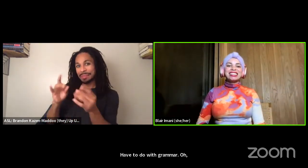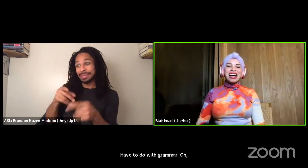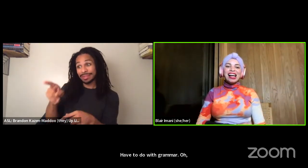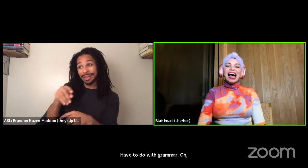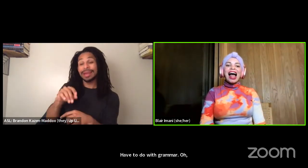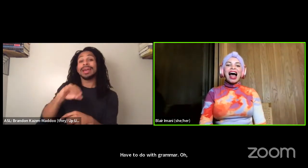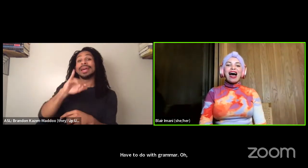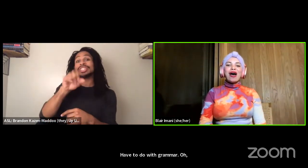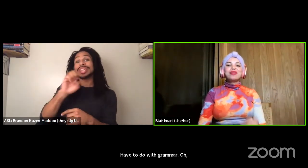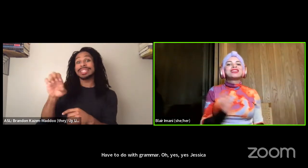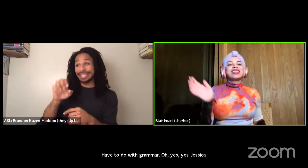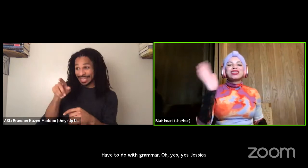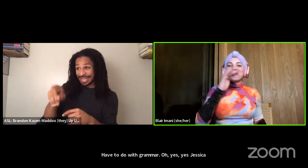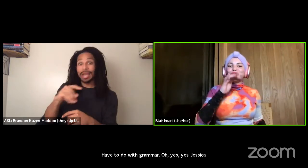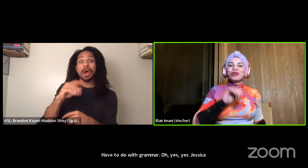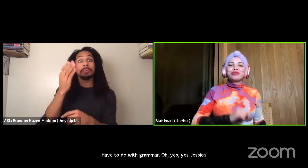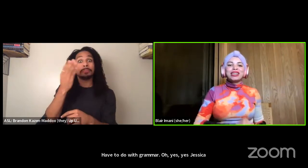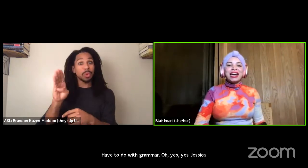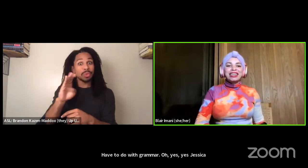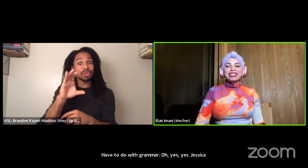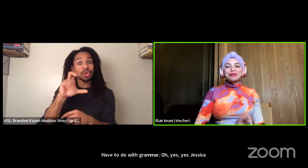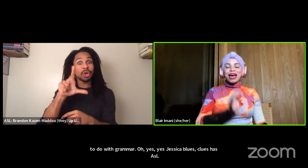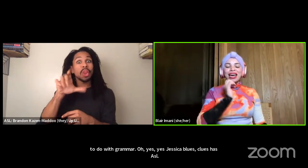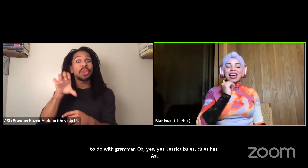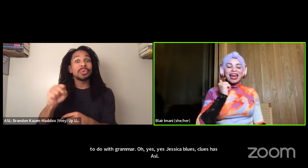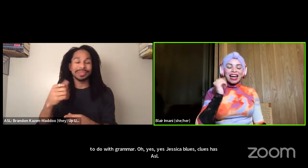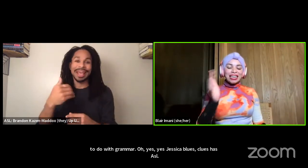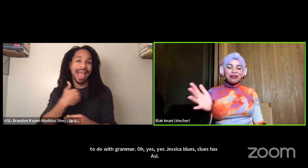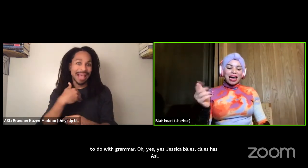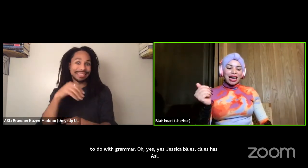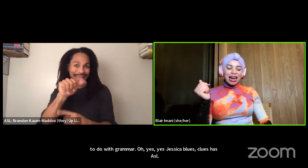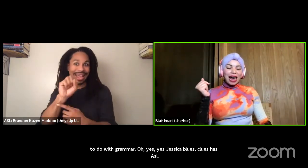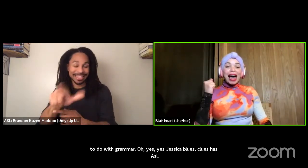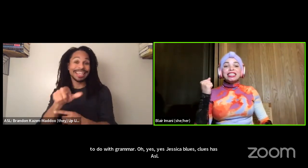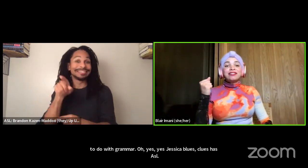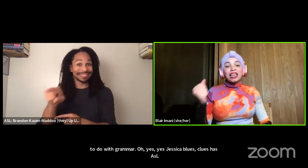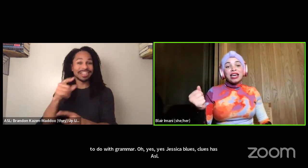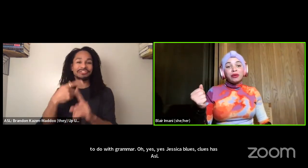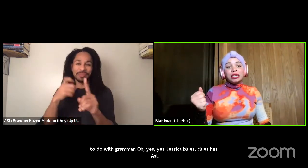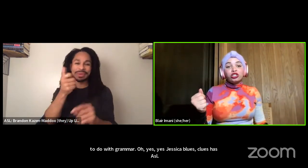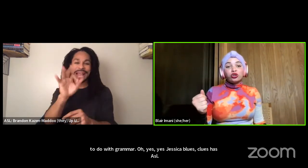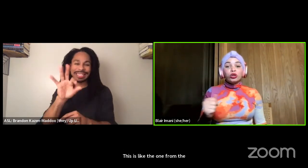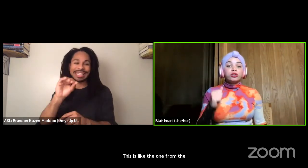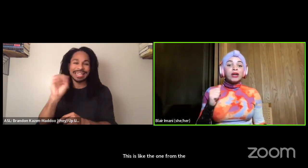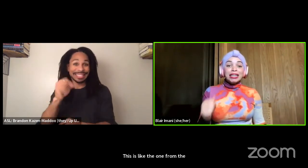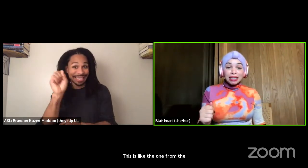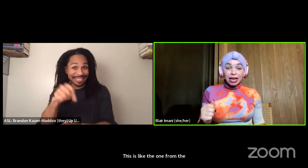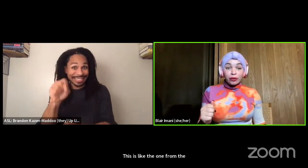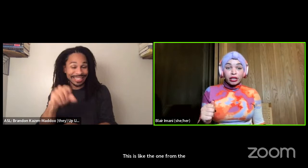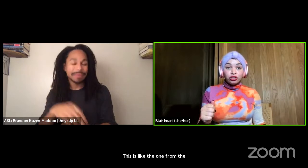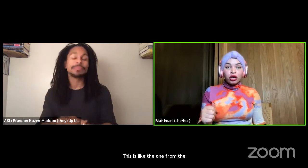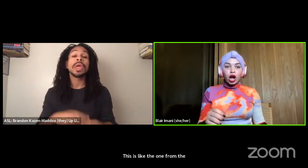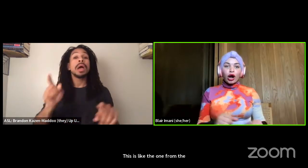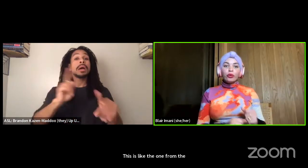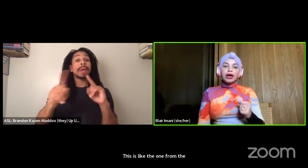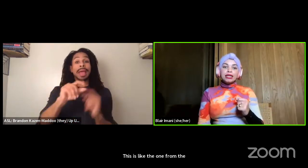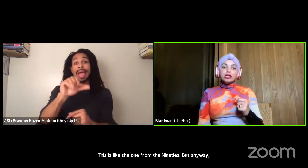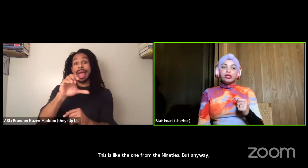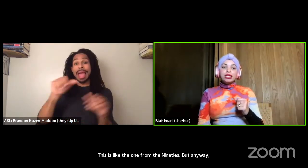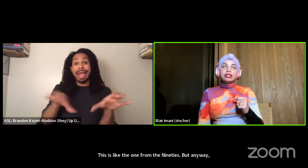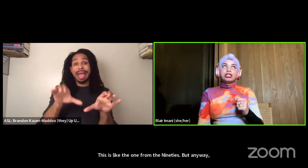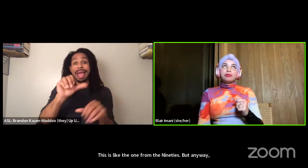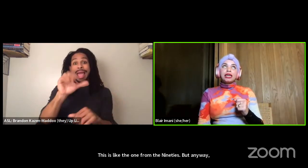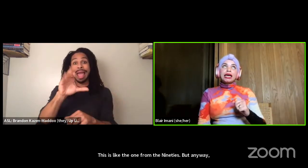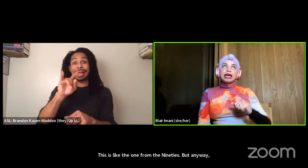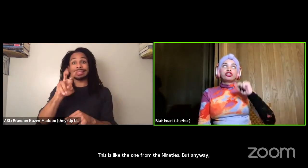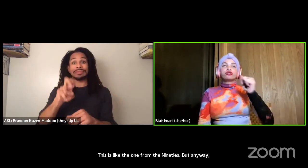has ASL. This is like the one from the 90s. But anyway, active language or direct language are